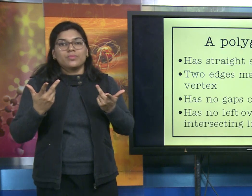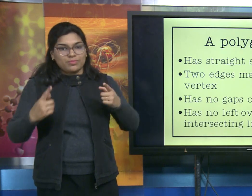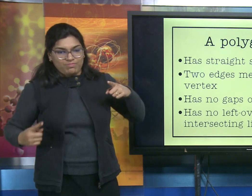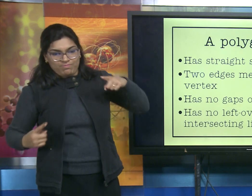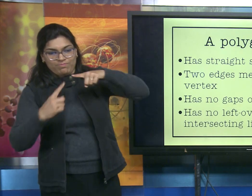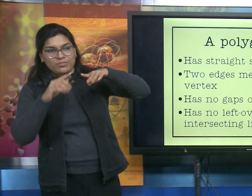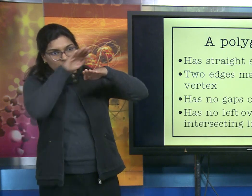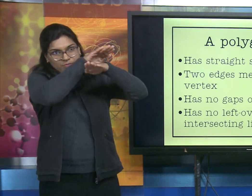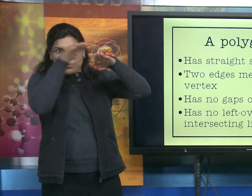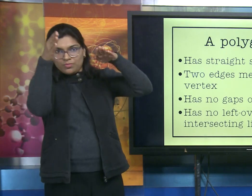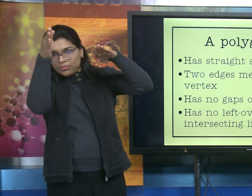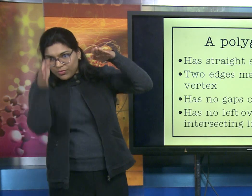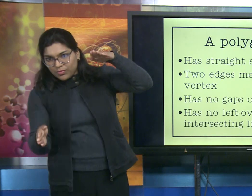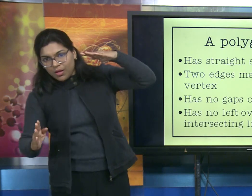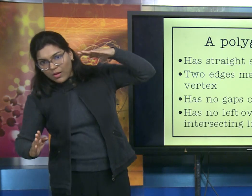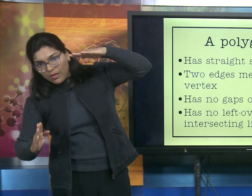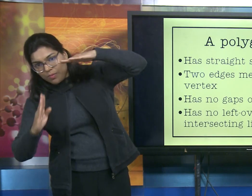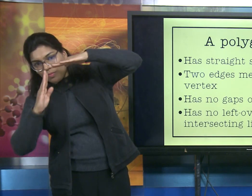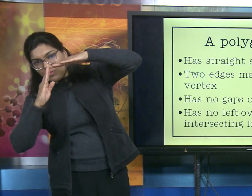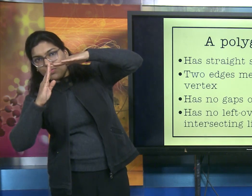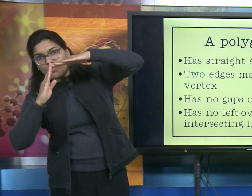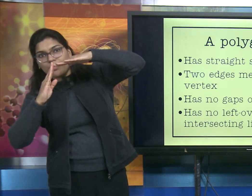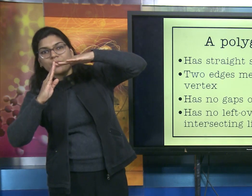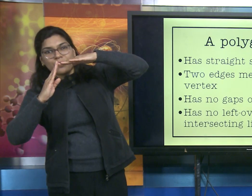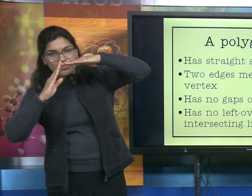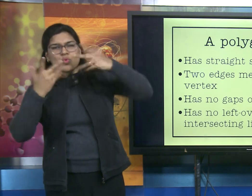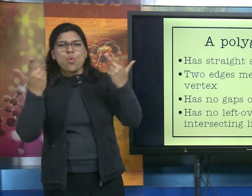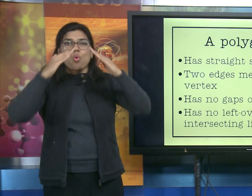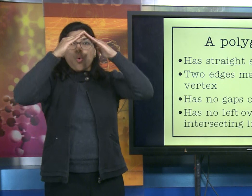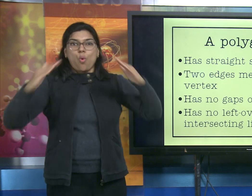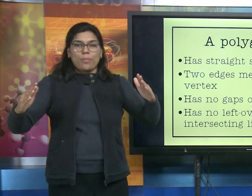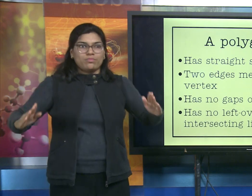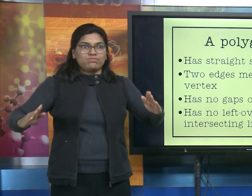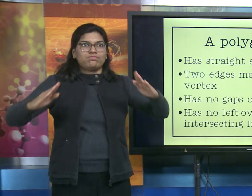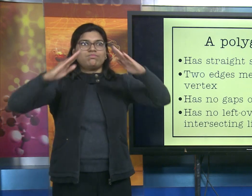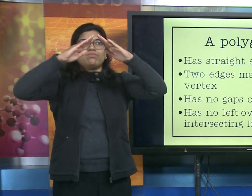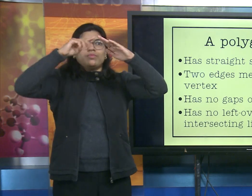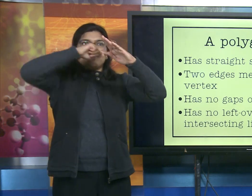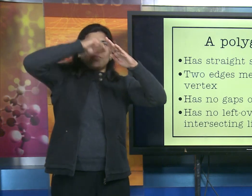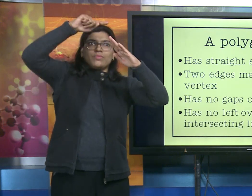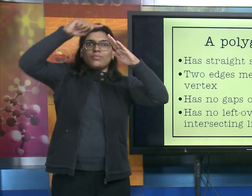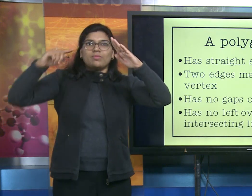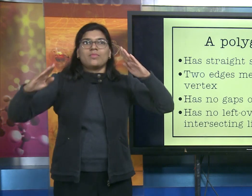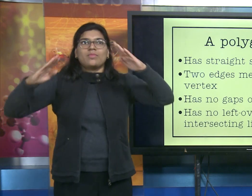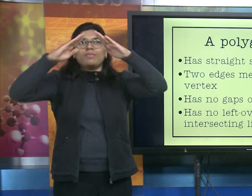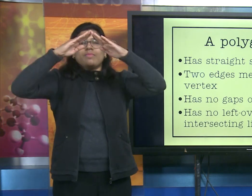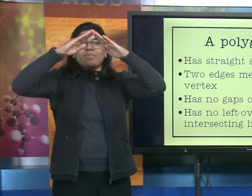We know vertex when two lines meet together and they make some angle.